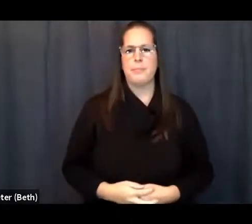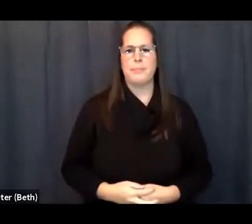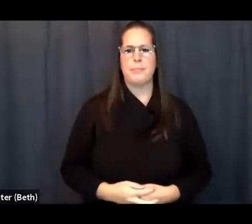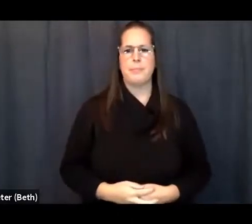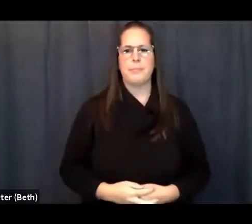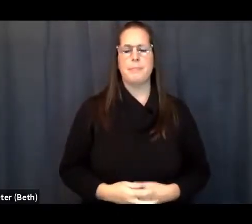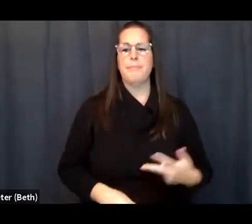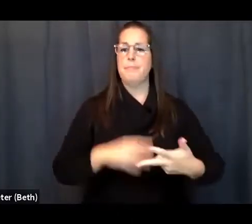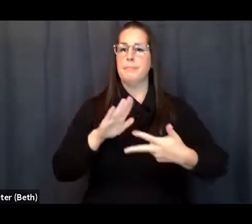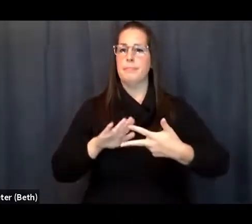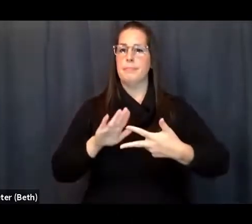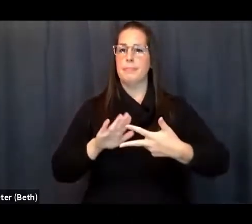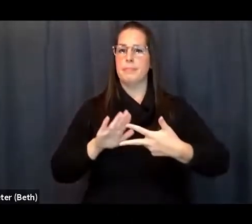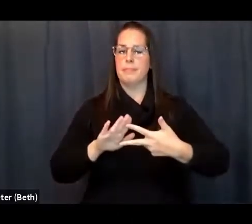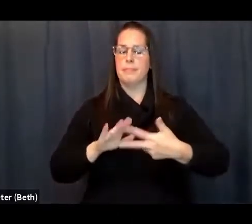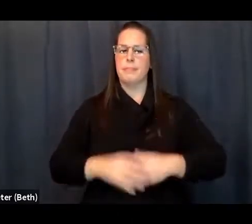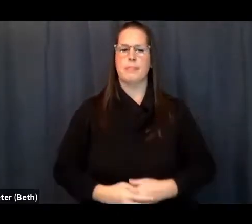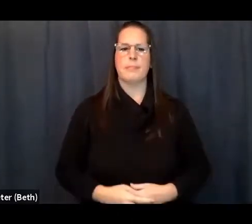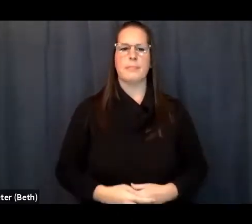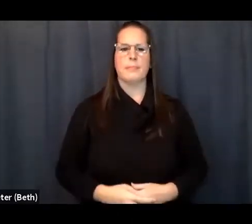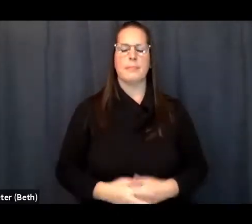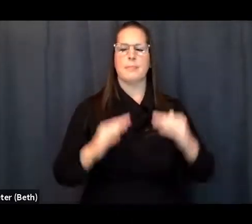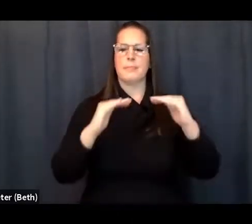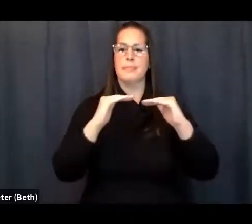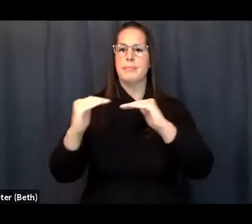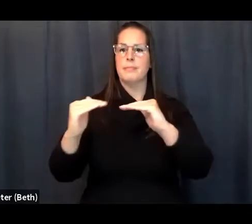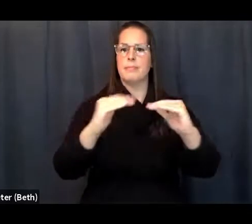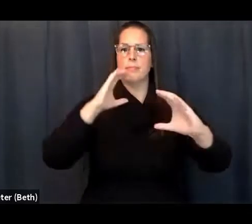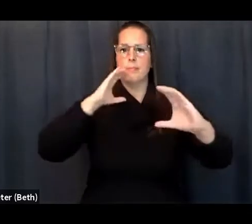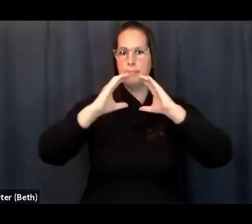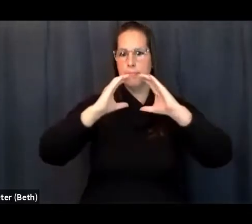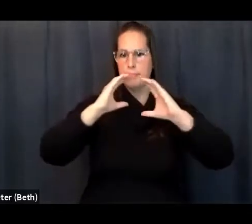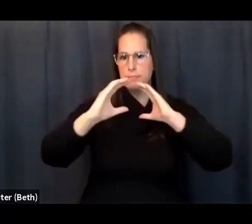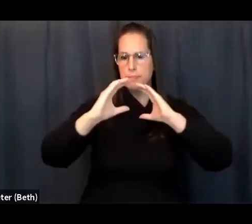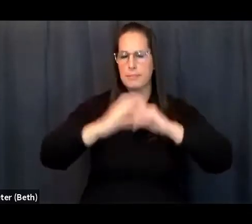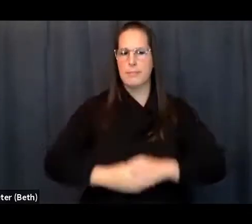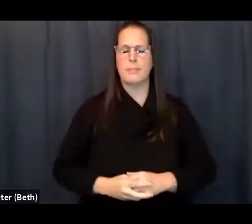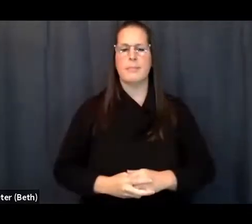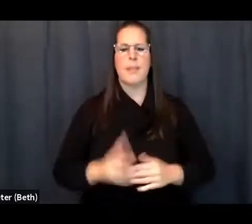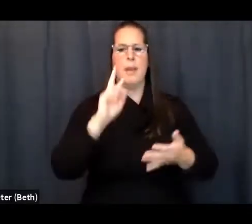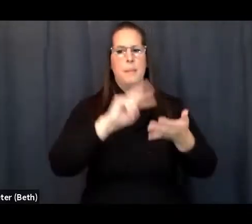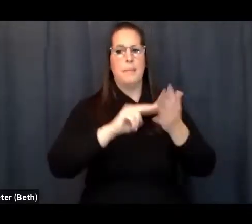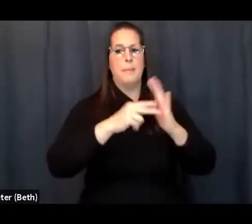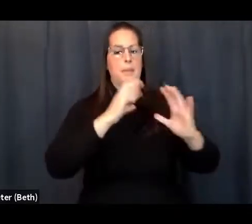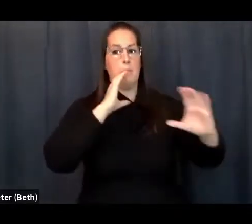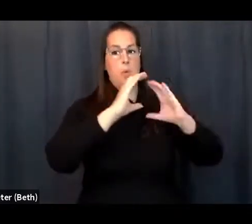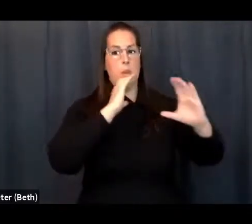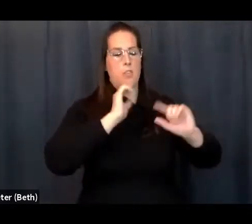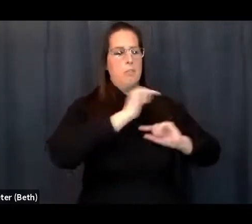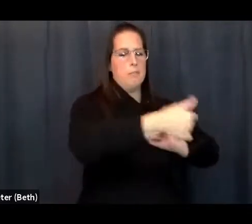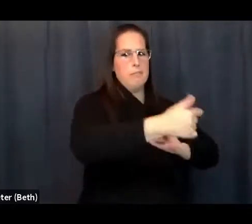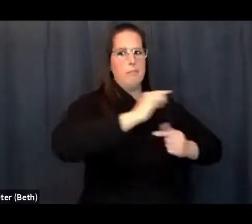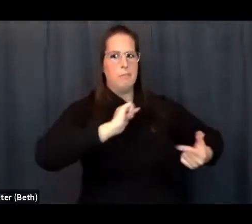Vocabulary word 2, equity communication. Two-way communication, respecting and